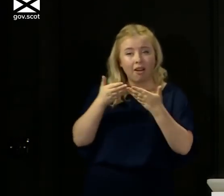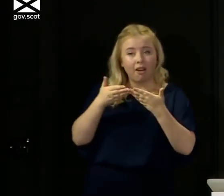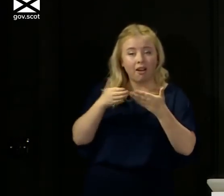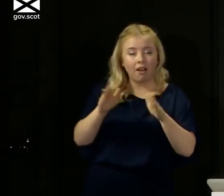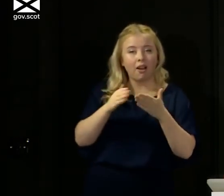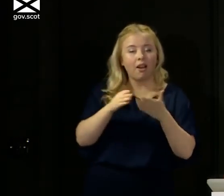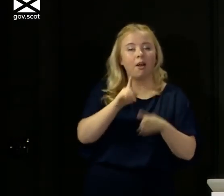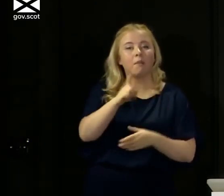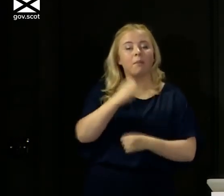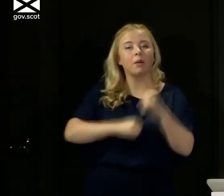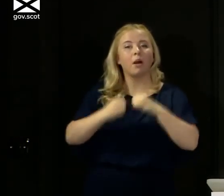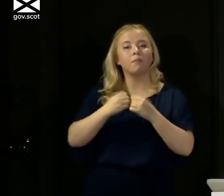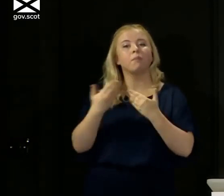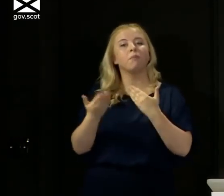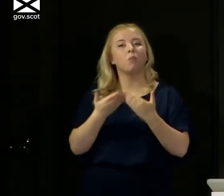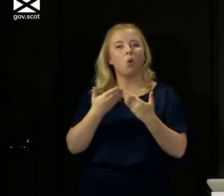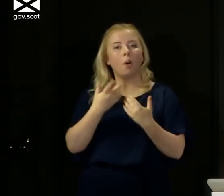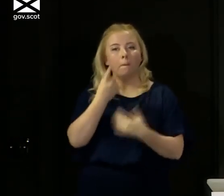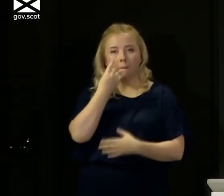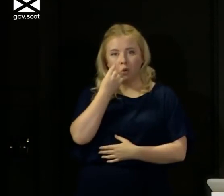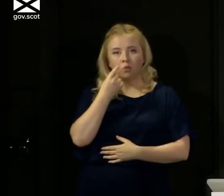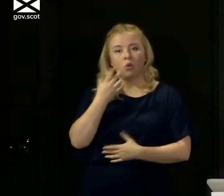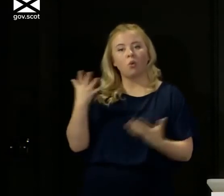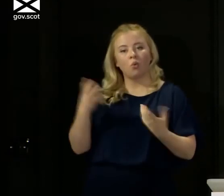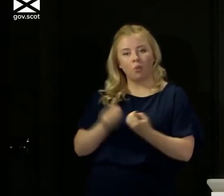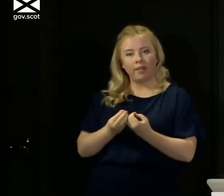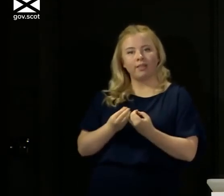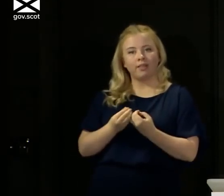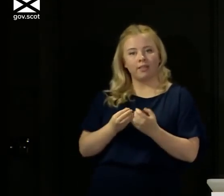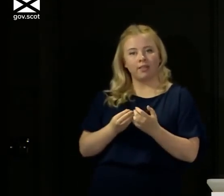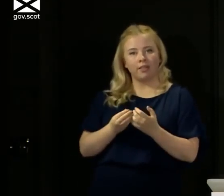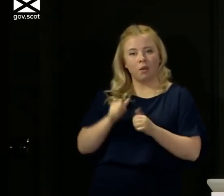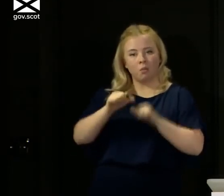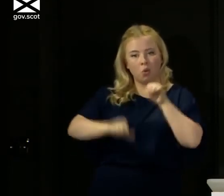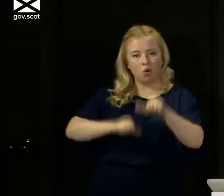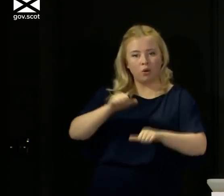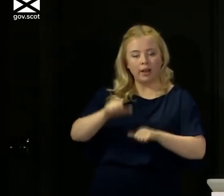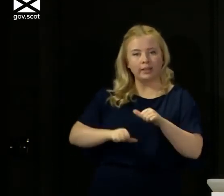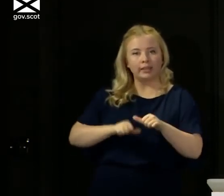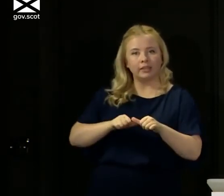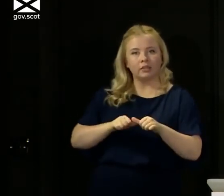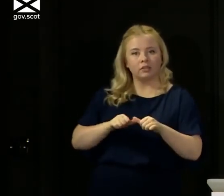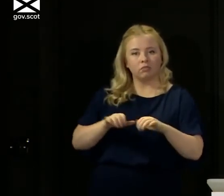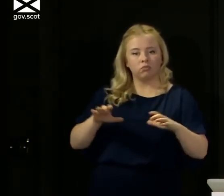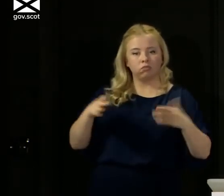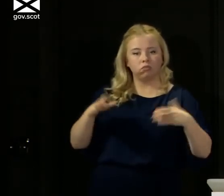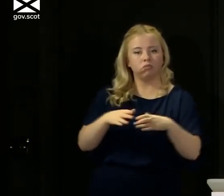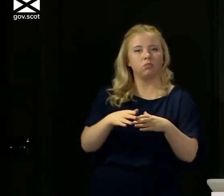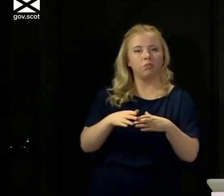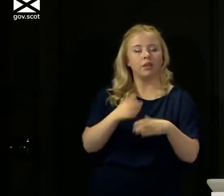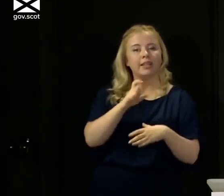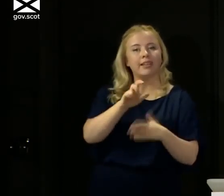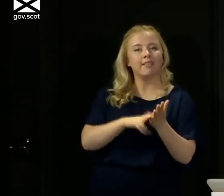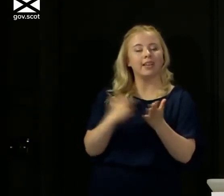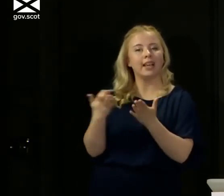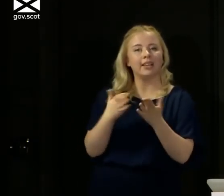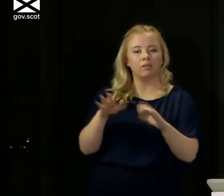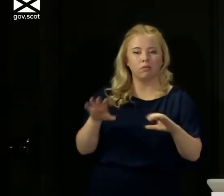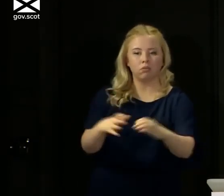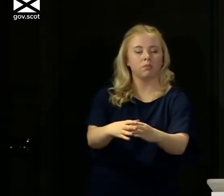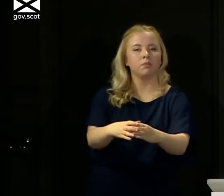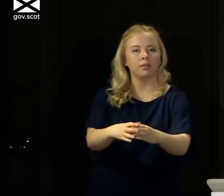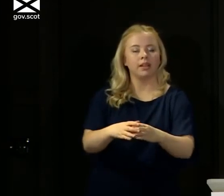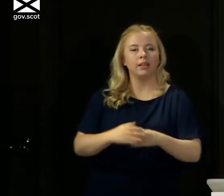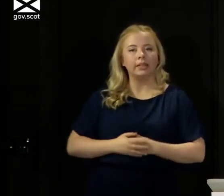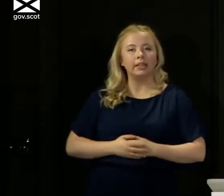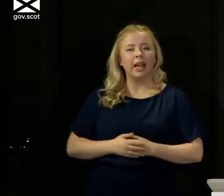that becomes more possible the more progress we make in suppressing this virus. So I know how frustrating this is,